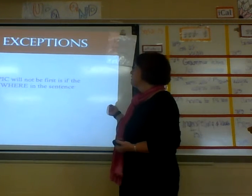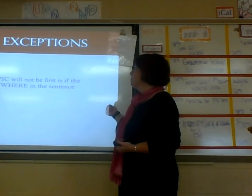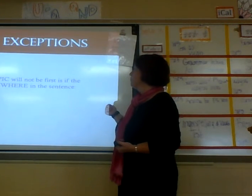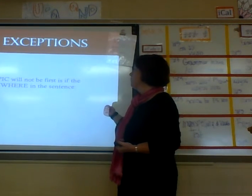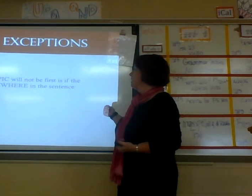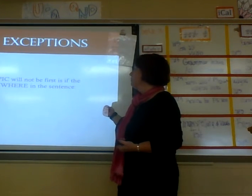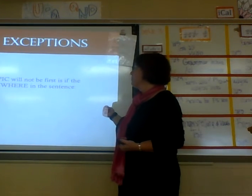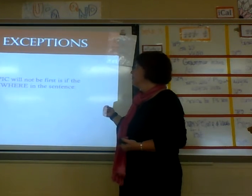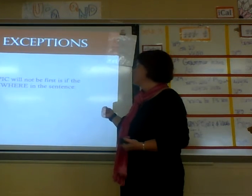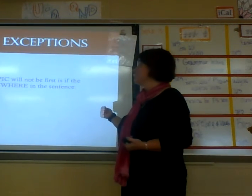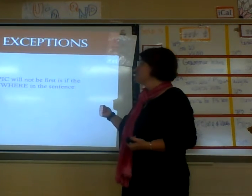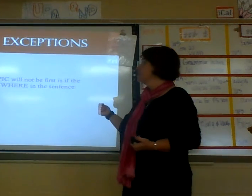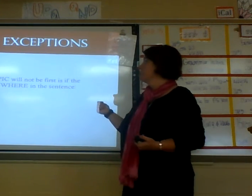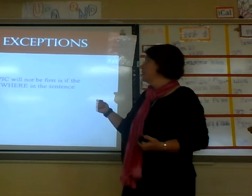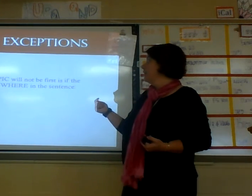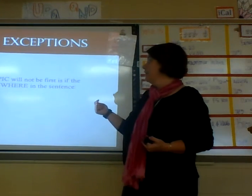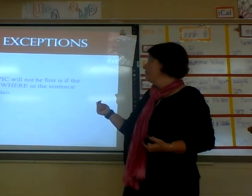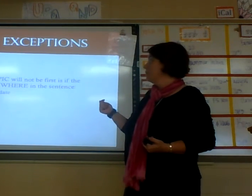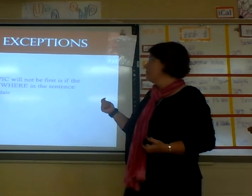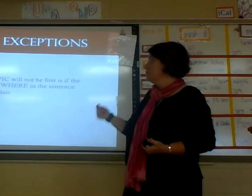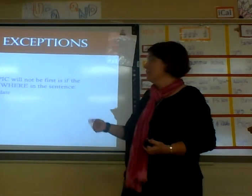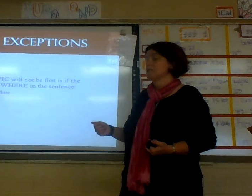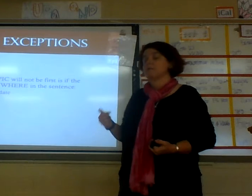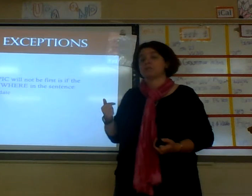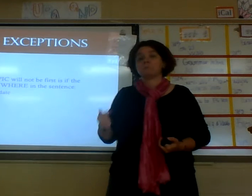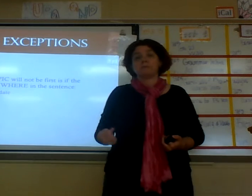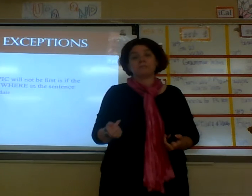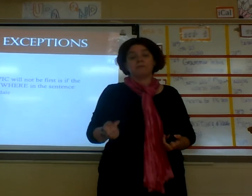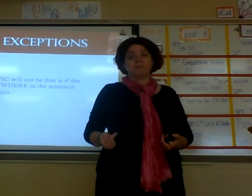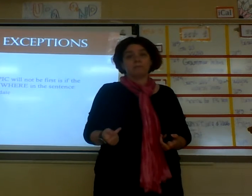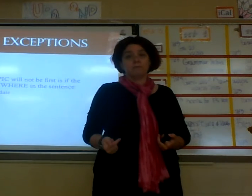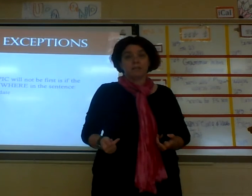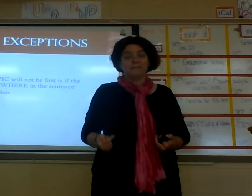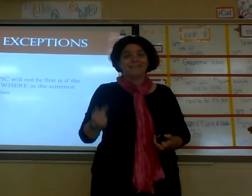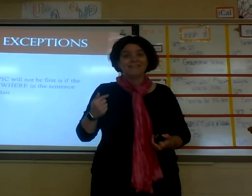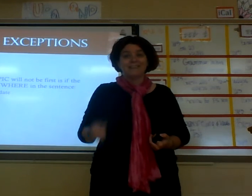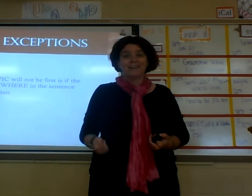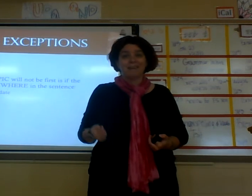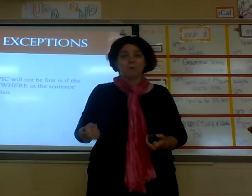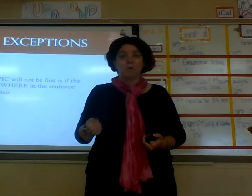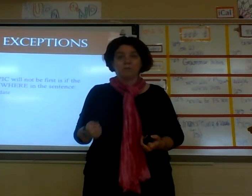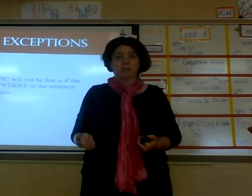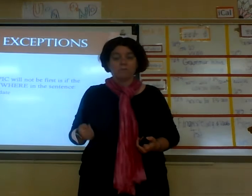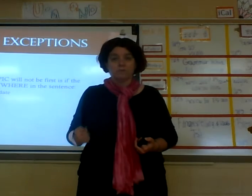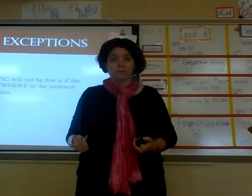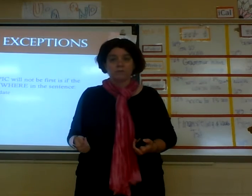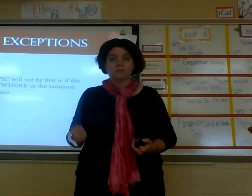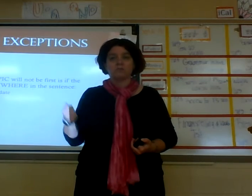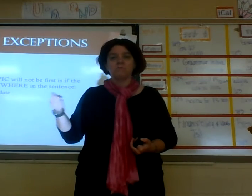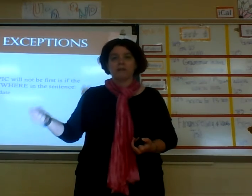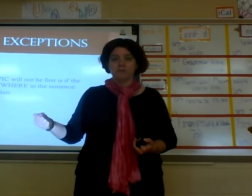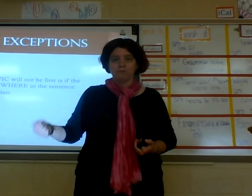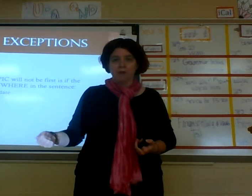topic will not appear first anywhere is because if it's a specific time or date. Time always comes first. So next